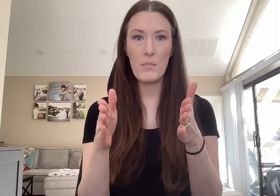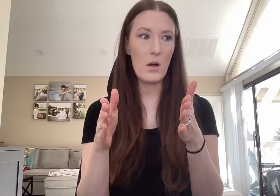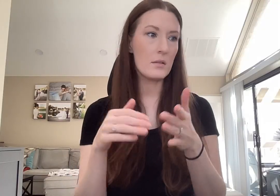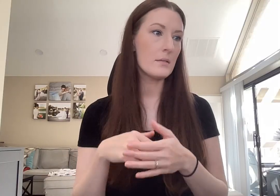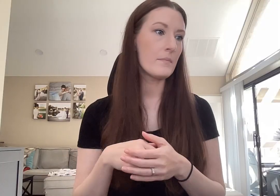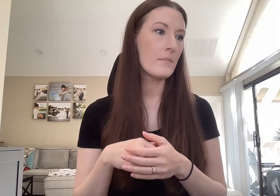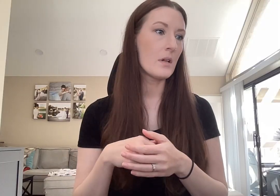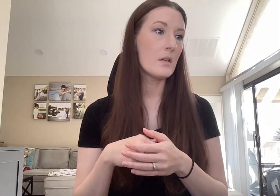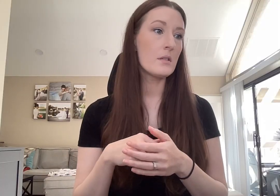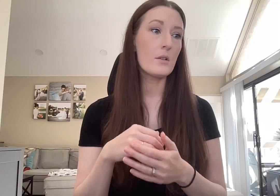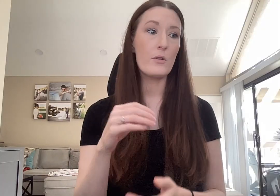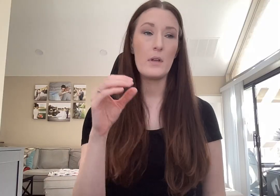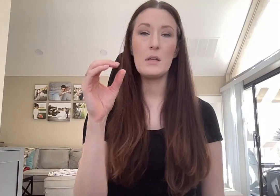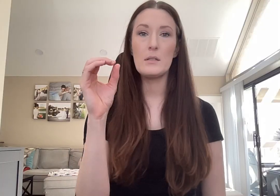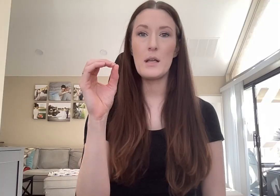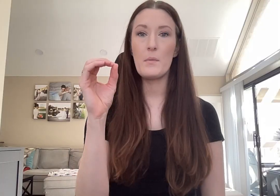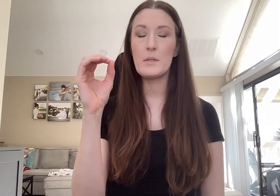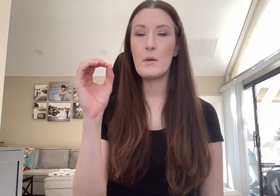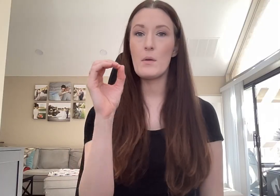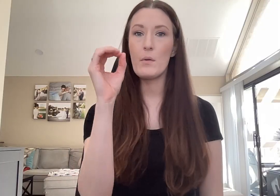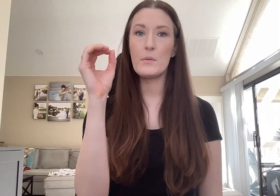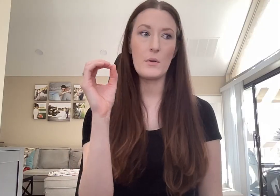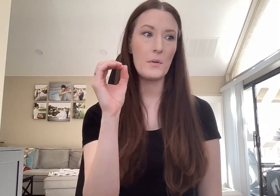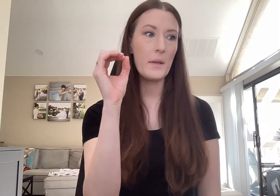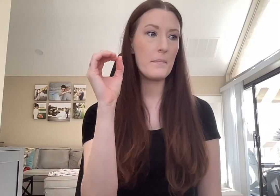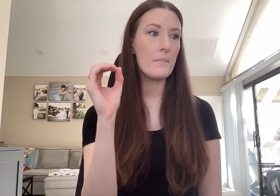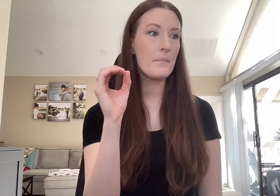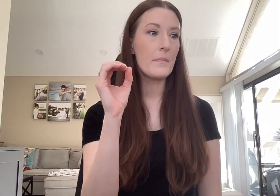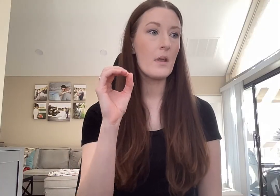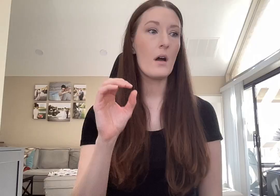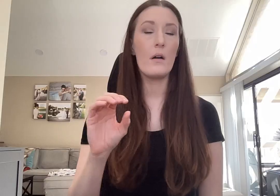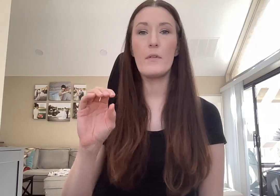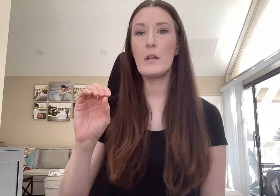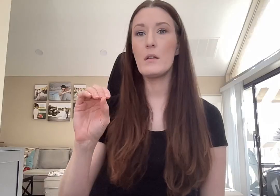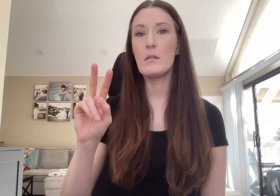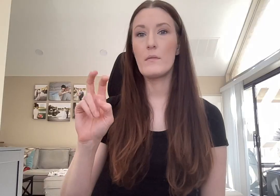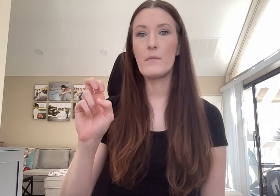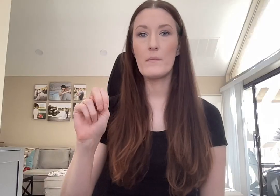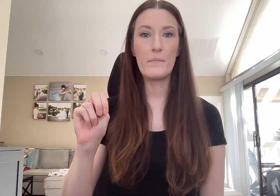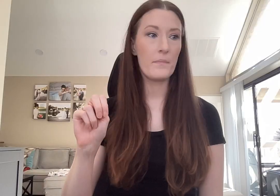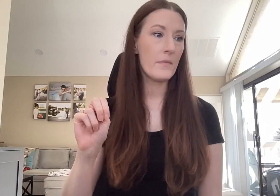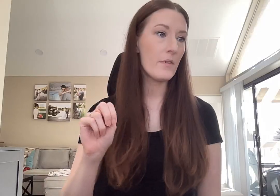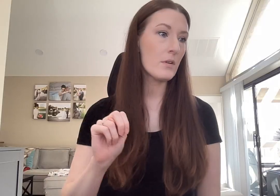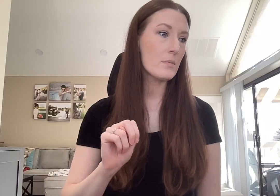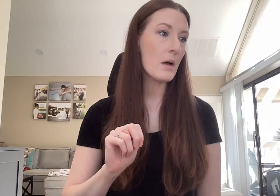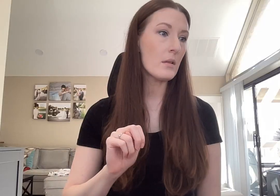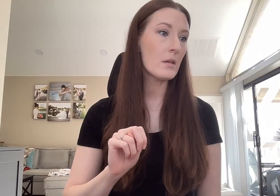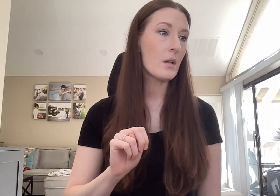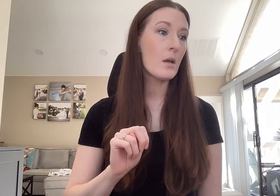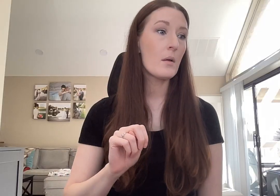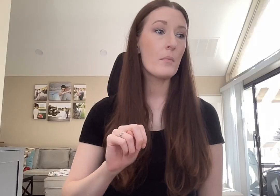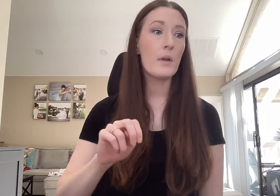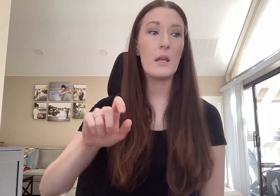box. Degrees, sideways O, circle it. Oven, finger spelled.